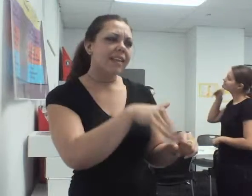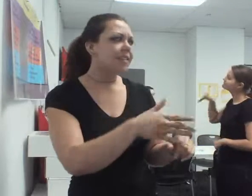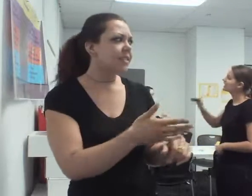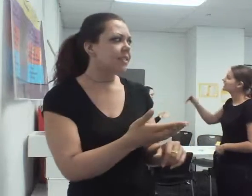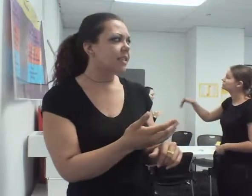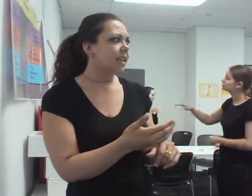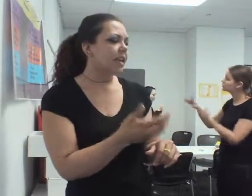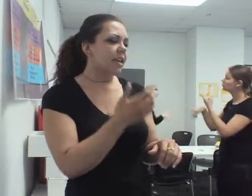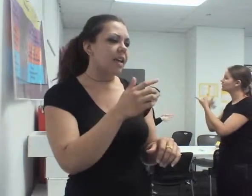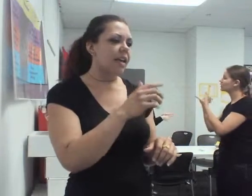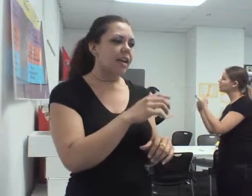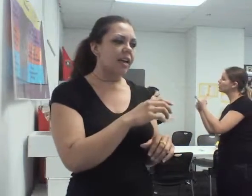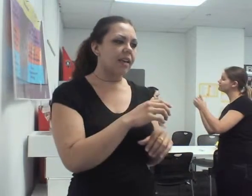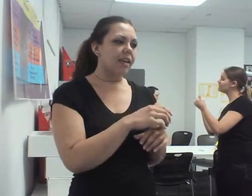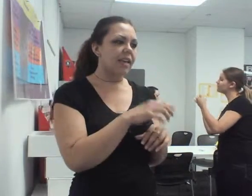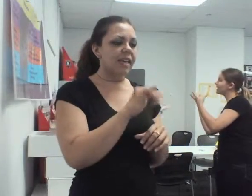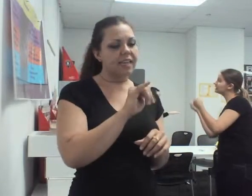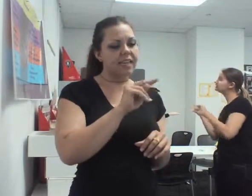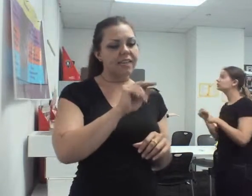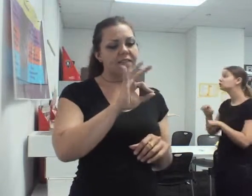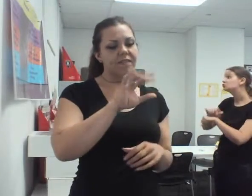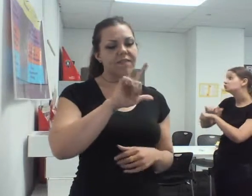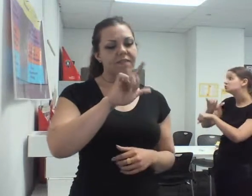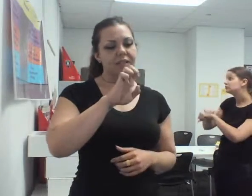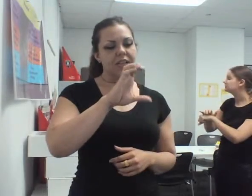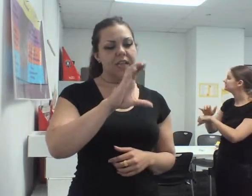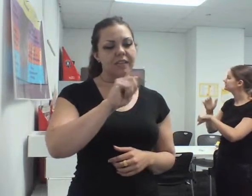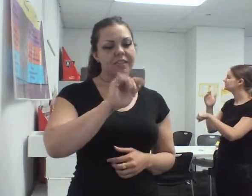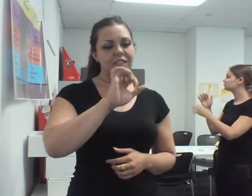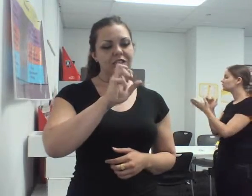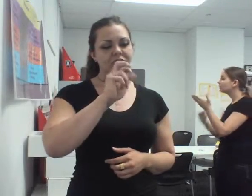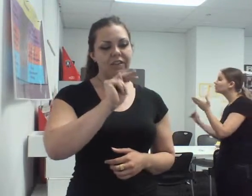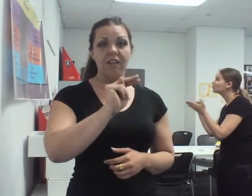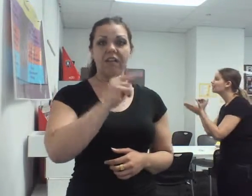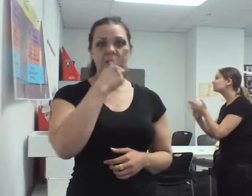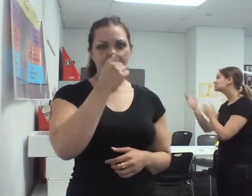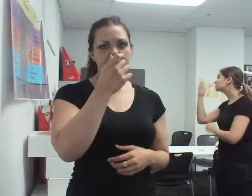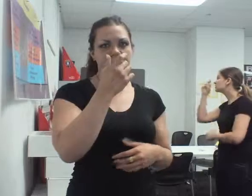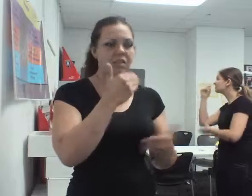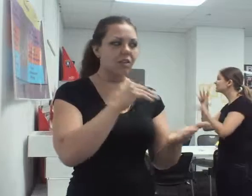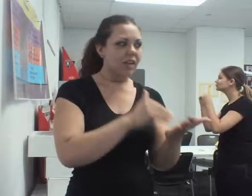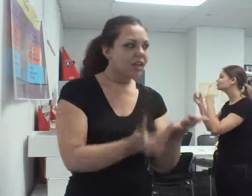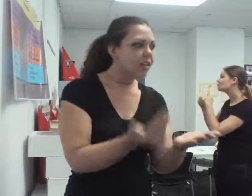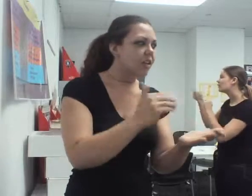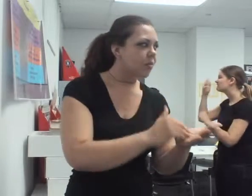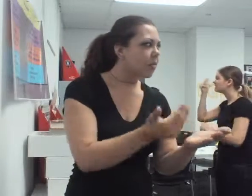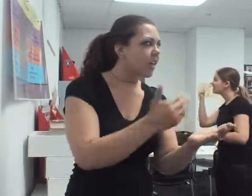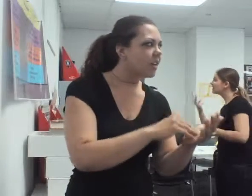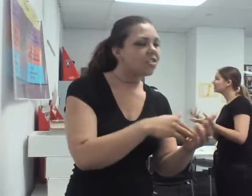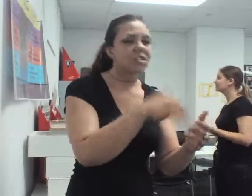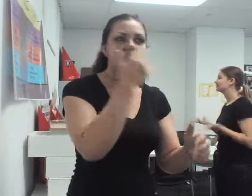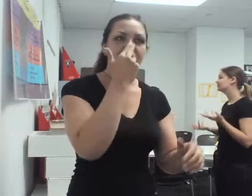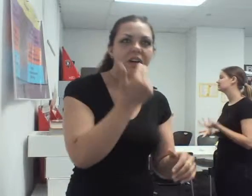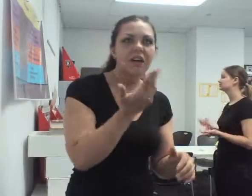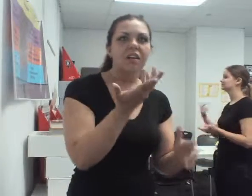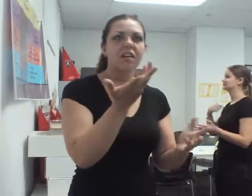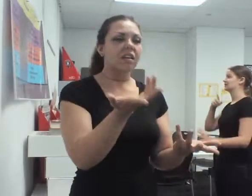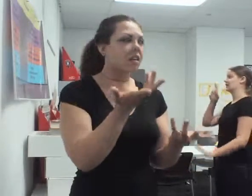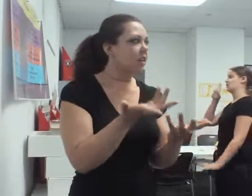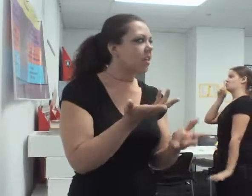to English, mm-hmm. and reiteration and, you know, it's funny story, funny, you say, I oh my god, a really funny